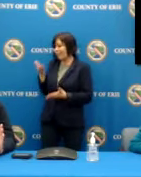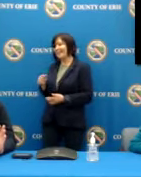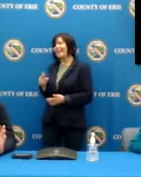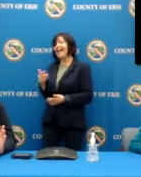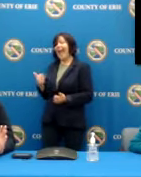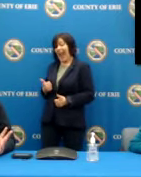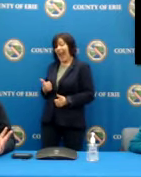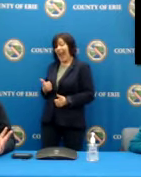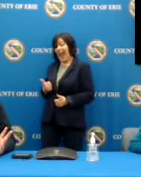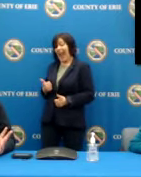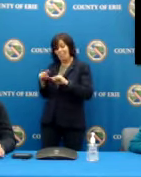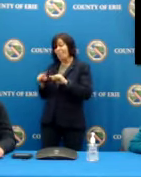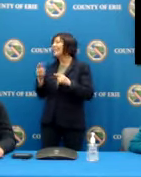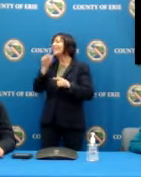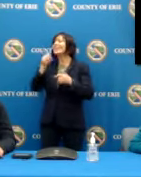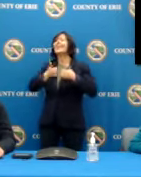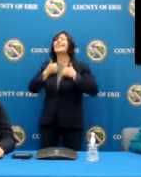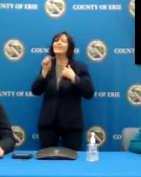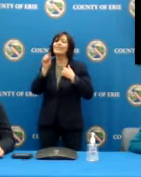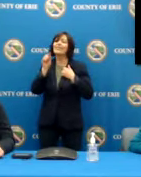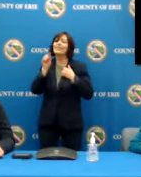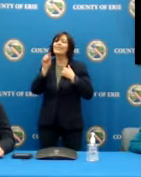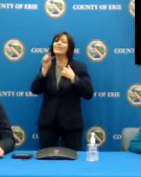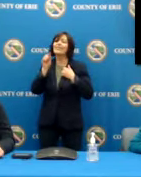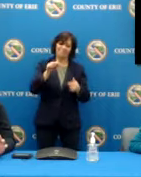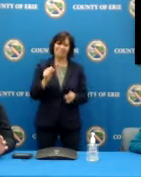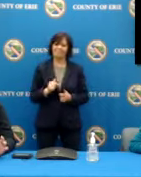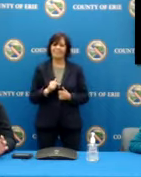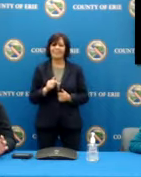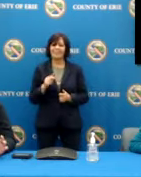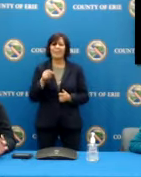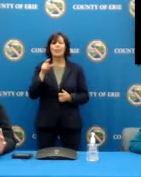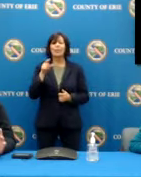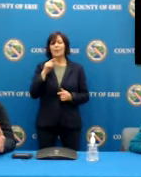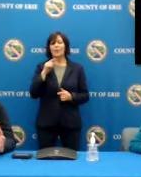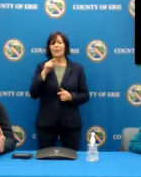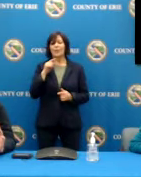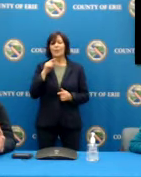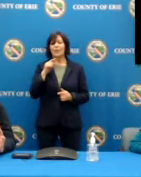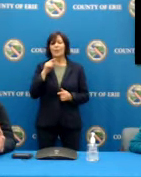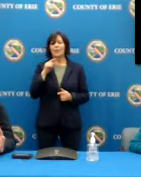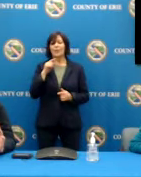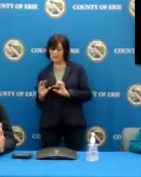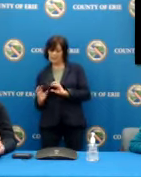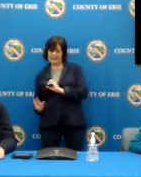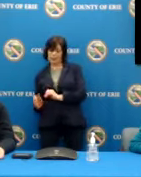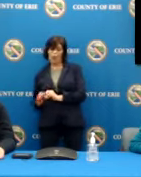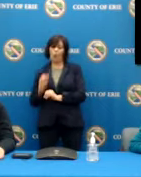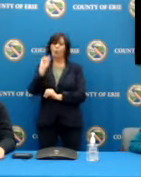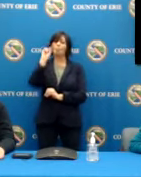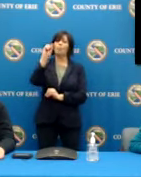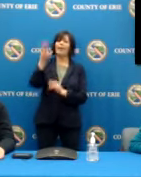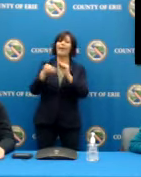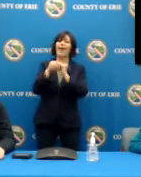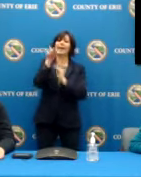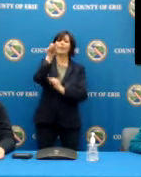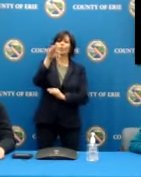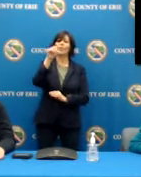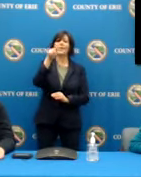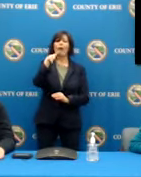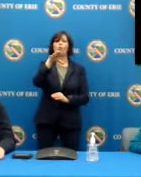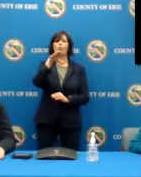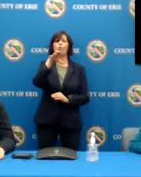later and found out they actually are not a county resident, they were taken off of the Erie County's manifold, so to speak, manifest, I should say, and put on